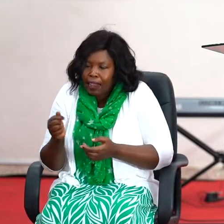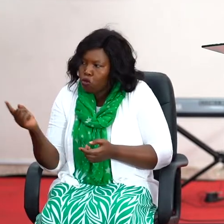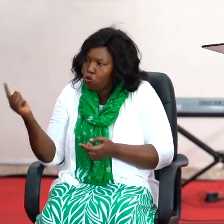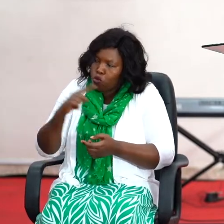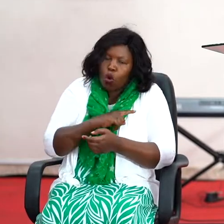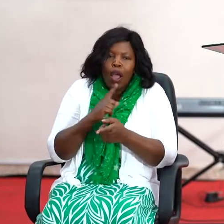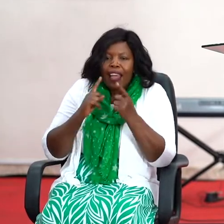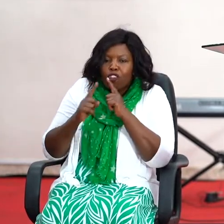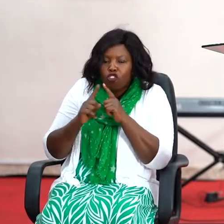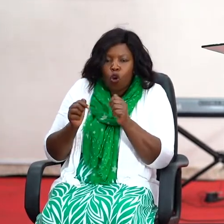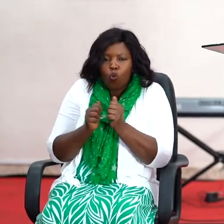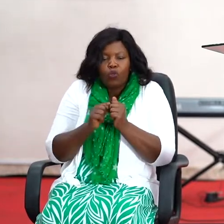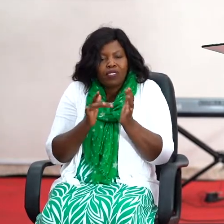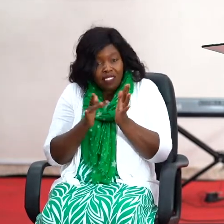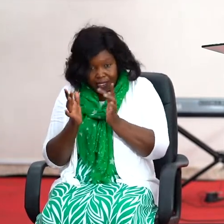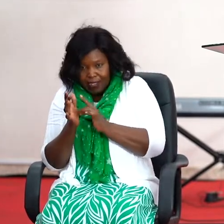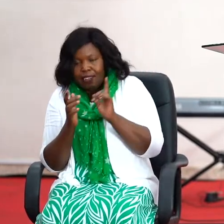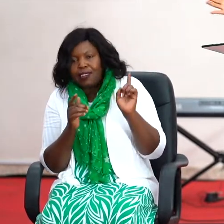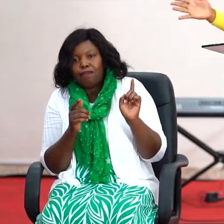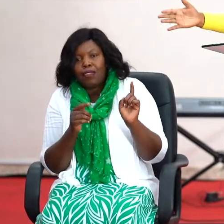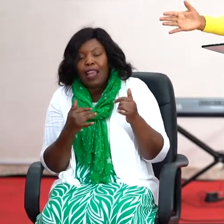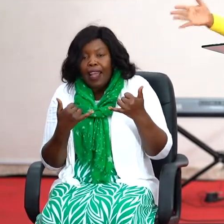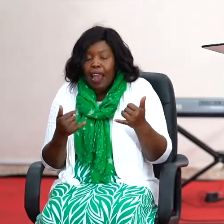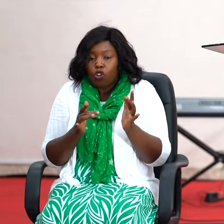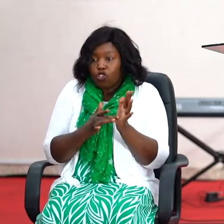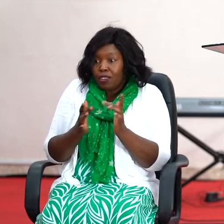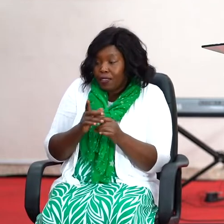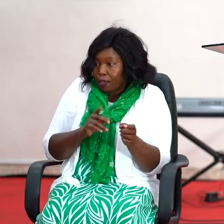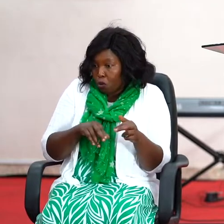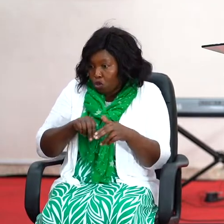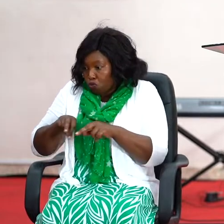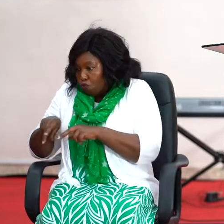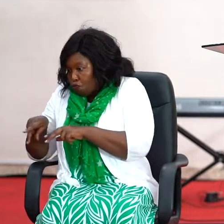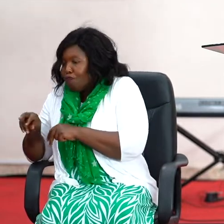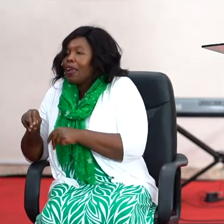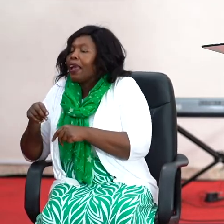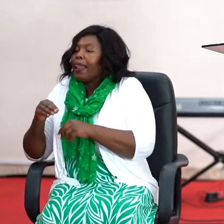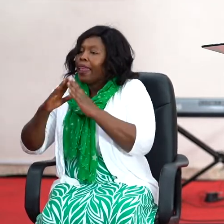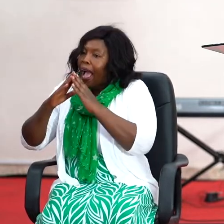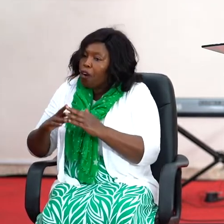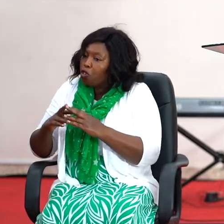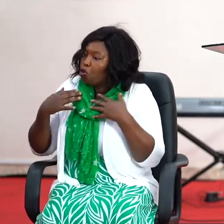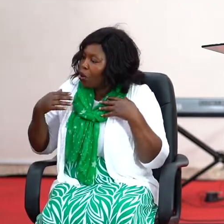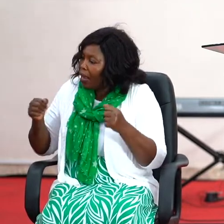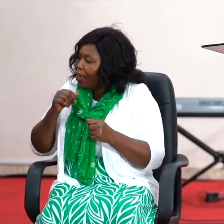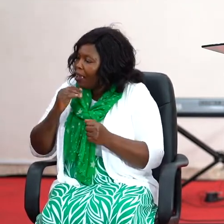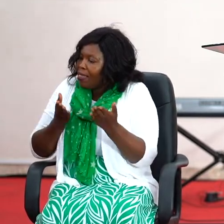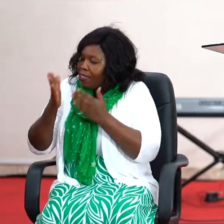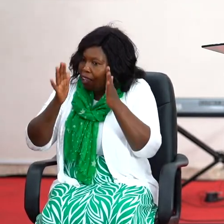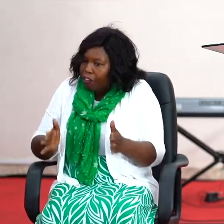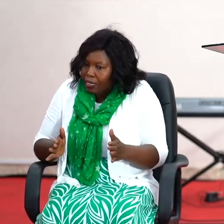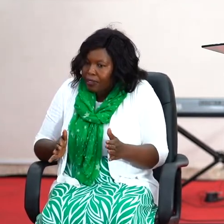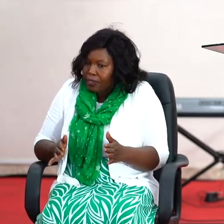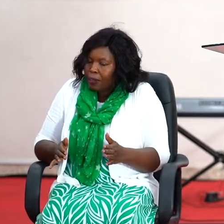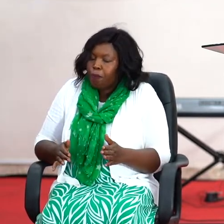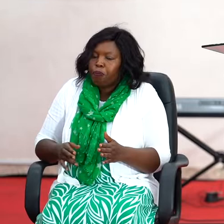Jesus. And when they went and Jesus was going to his house to come and heal this servant, the